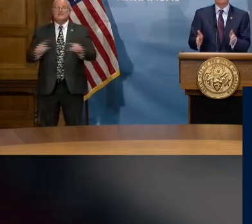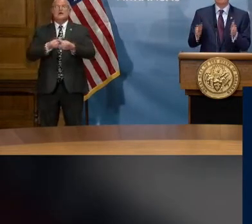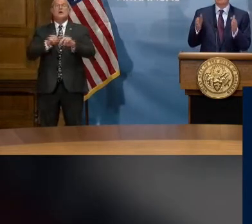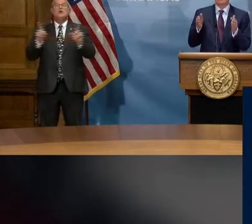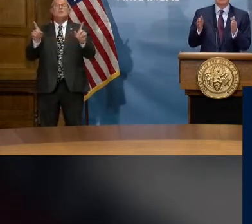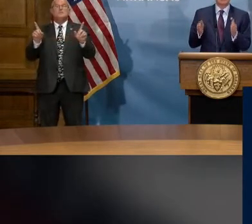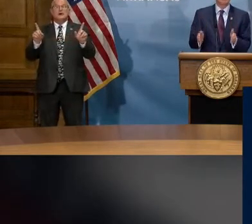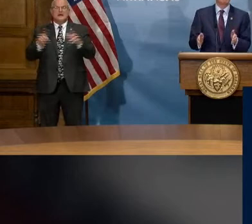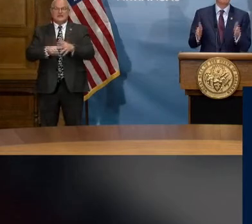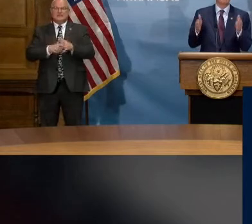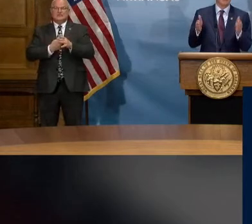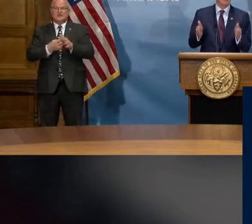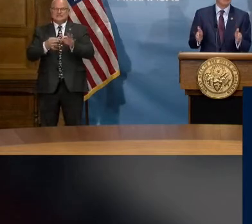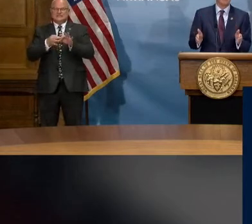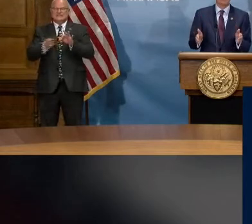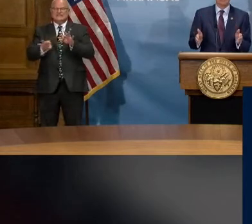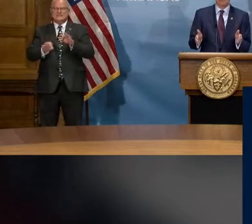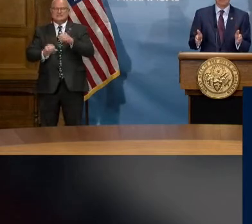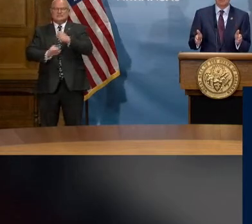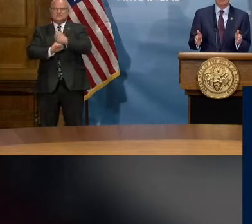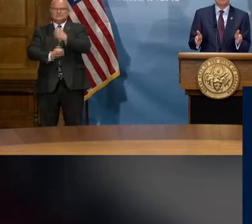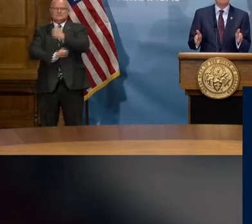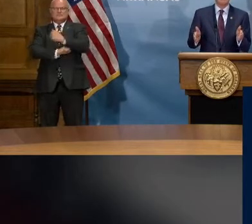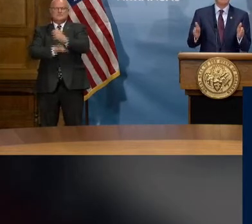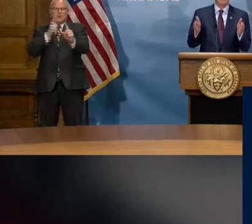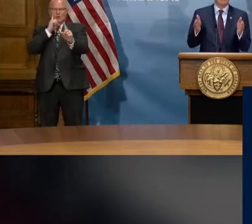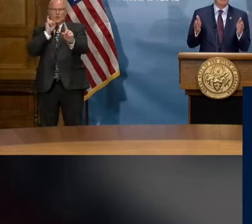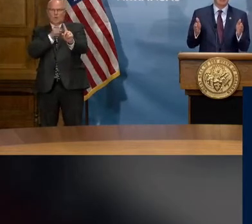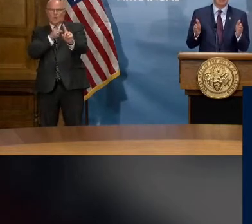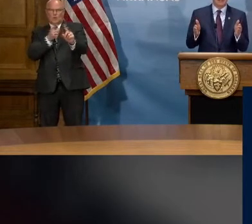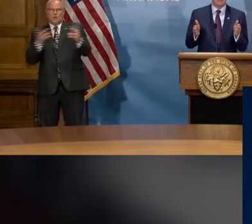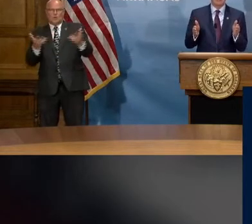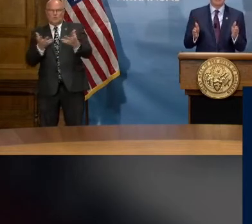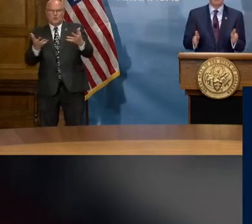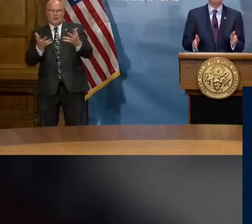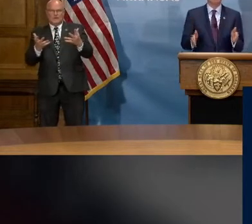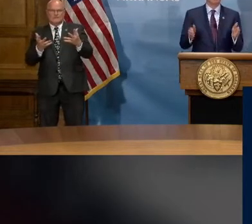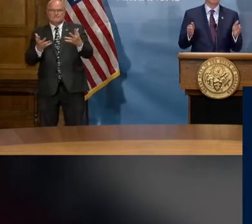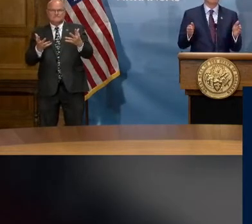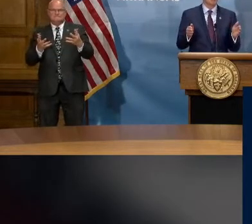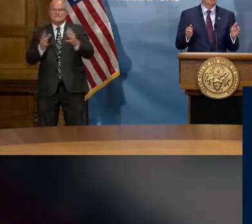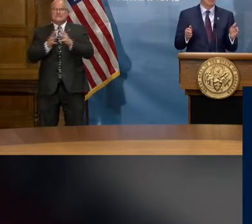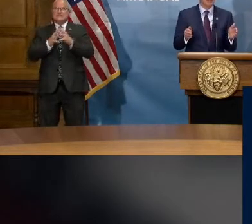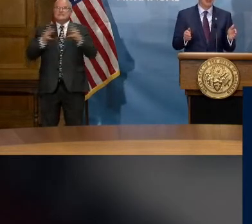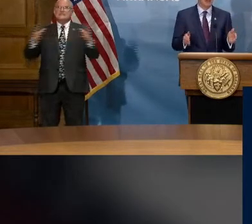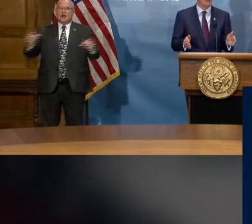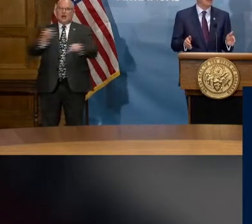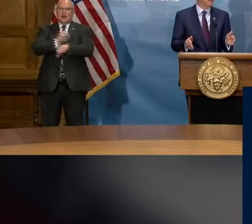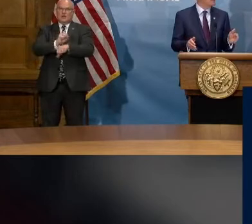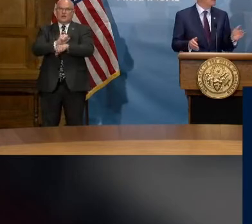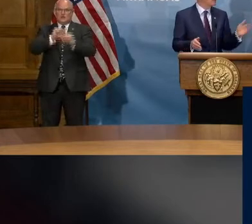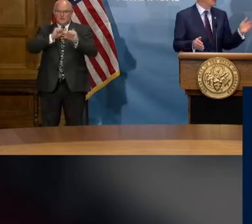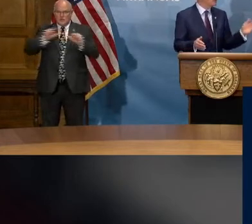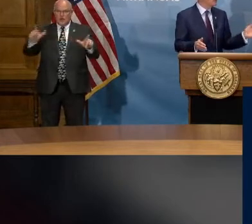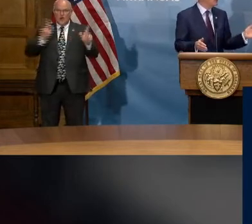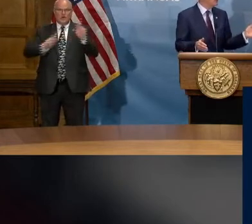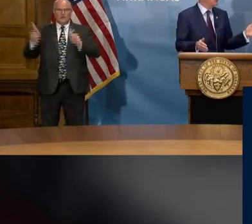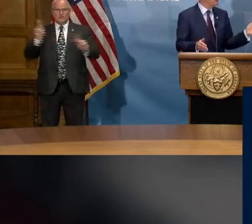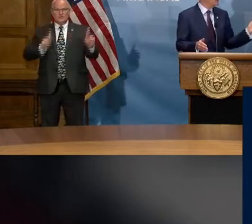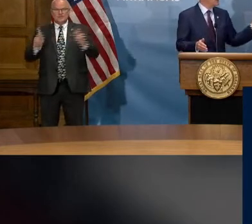it starts with this simple foundational goal, and it's going to take a lot of work from all Arkansans